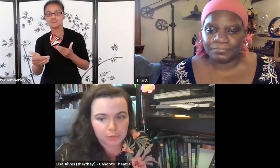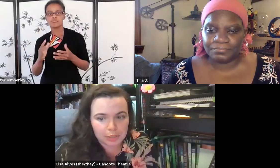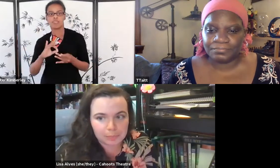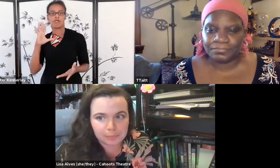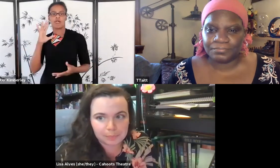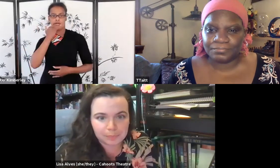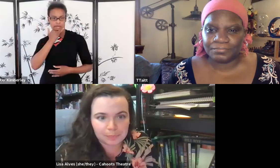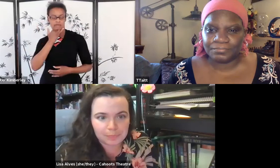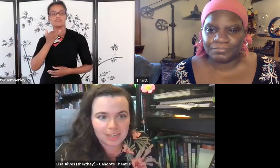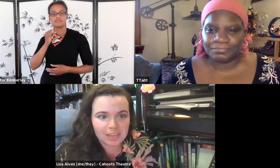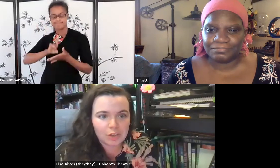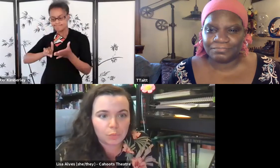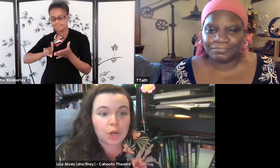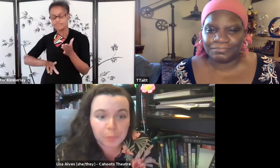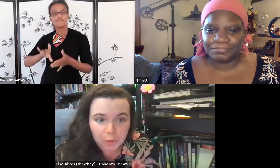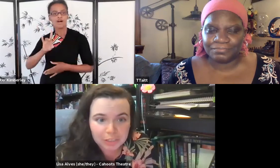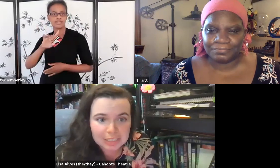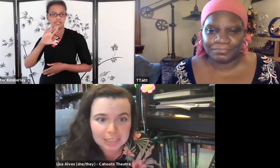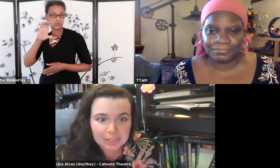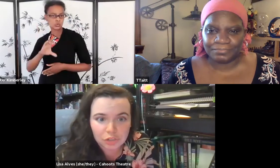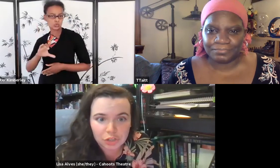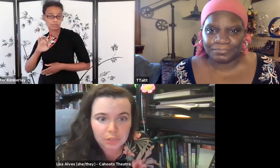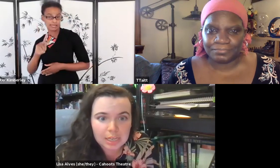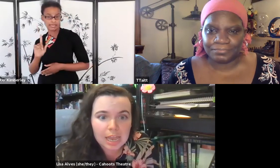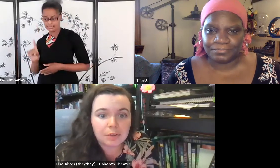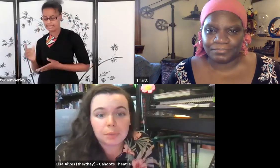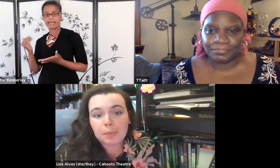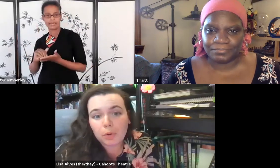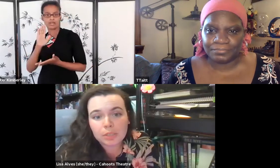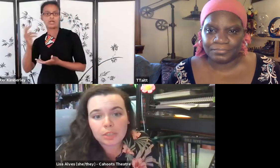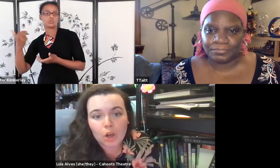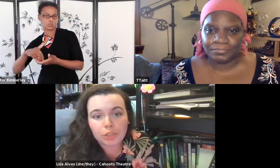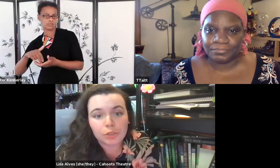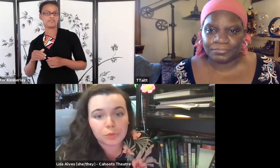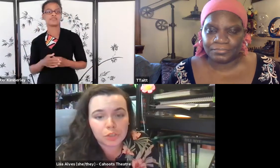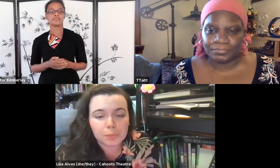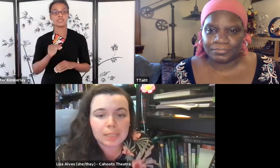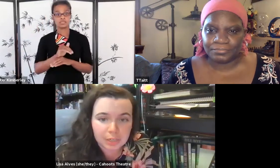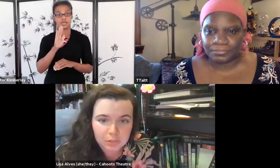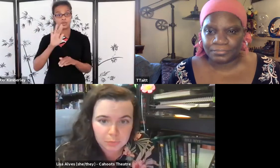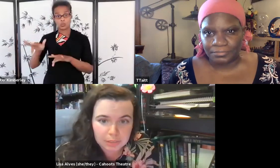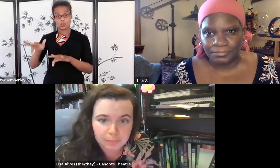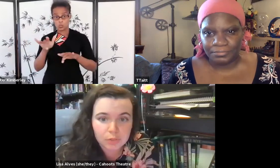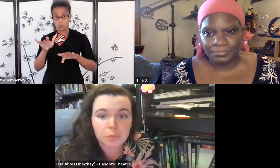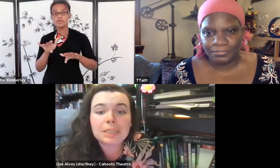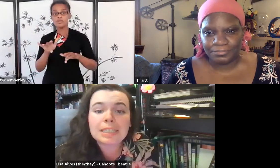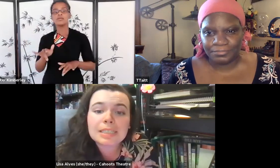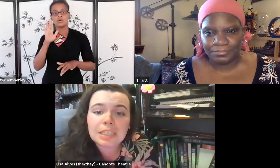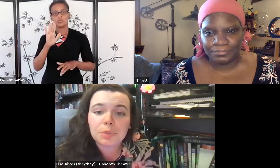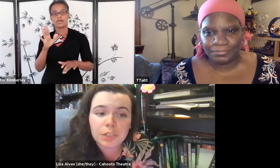here. We are recording tonight's show, and it will be posted on YouTube later next week. So please keep your